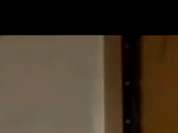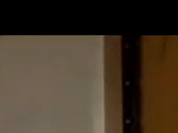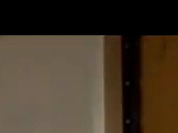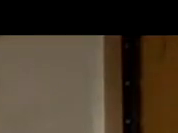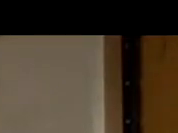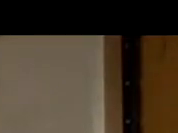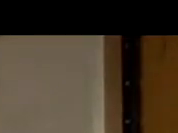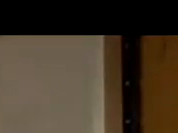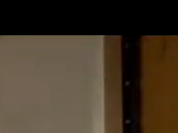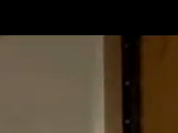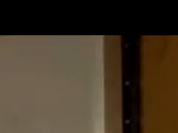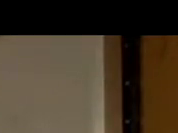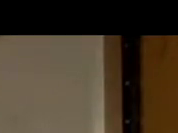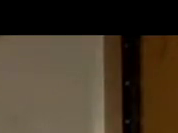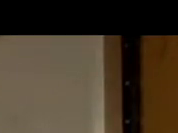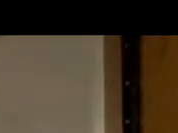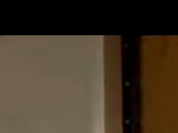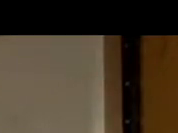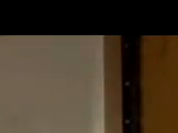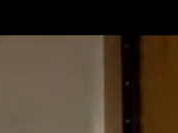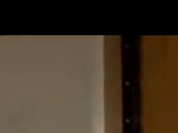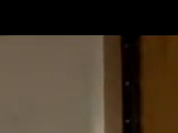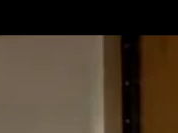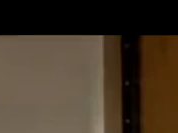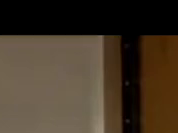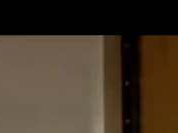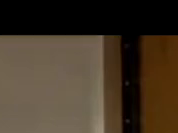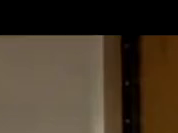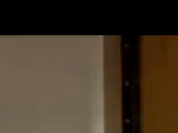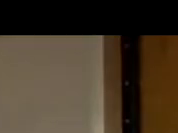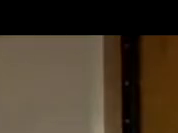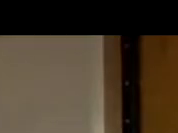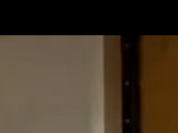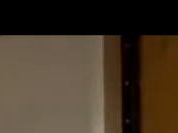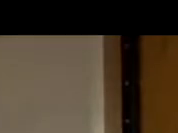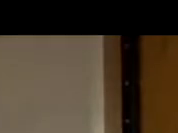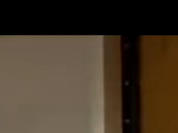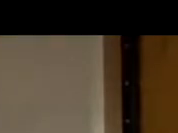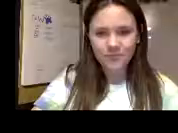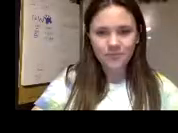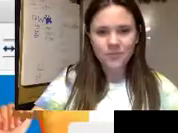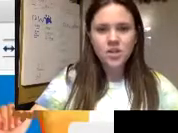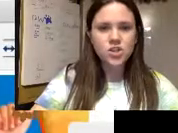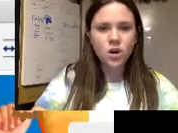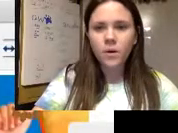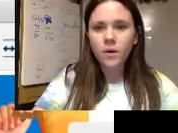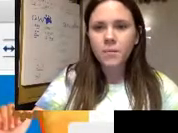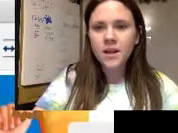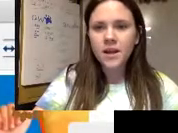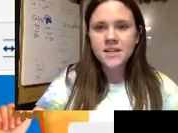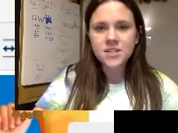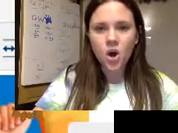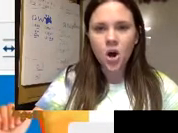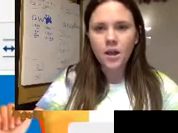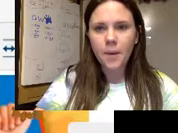okay? And we are going to meet Rosina. That's the name of the story. So